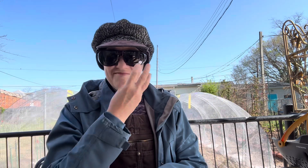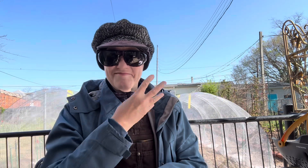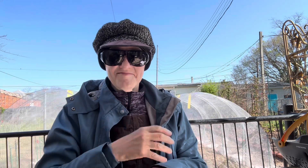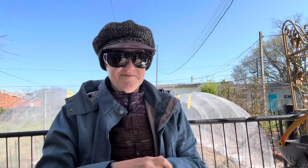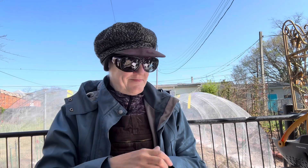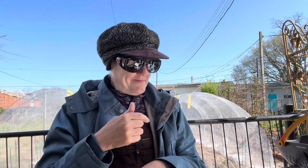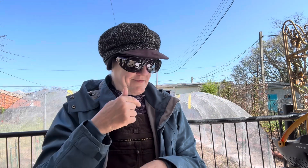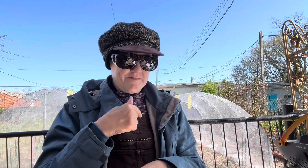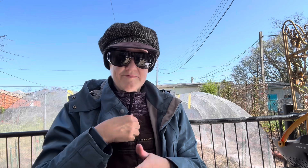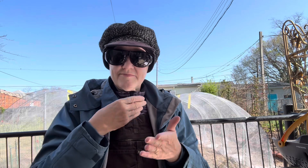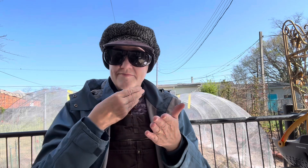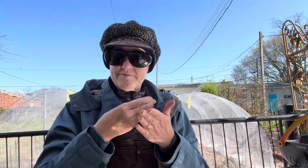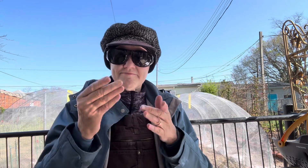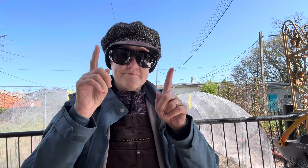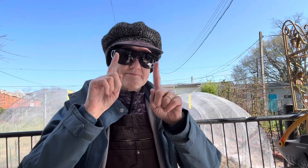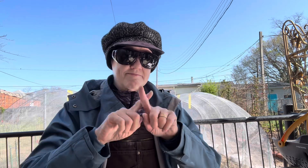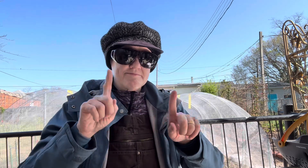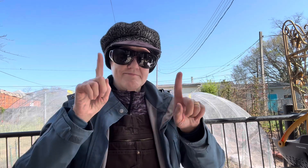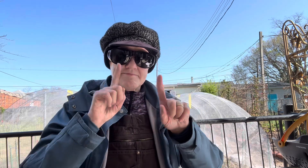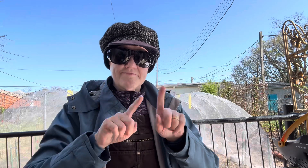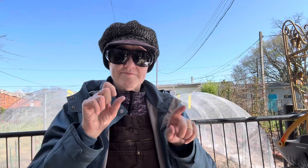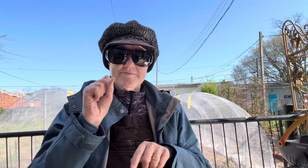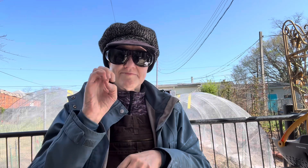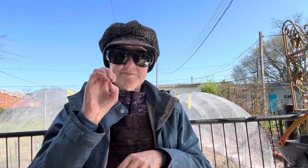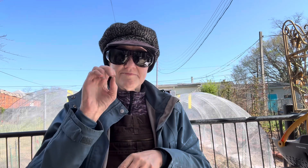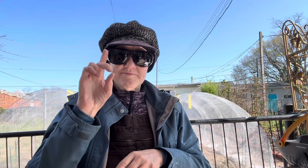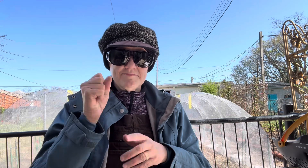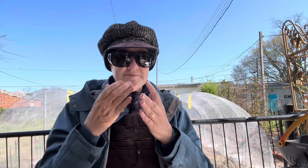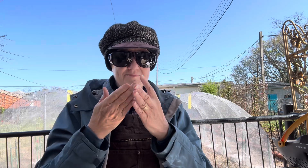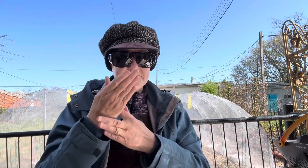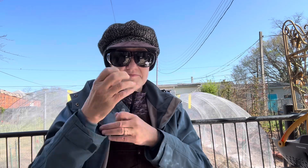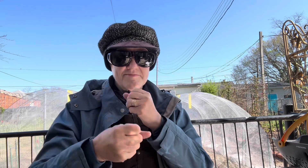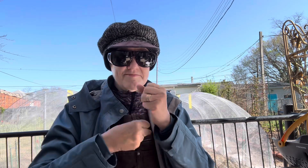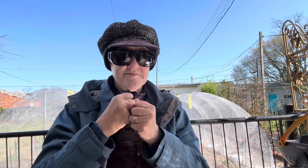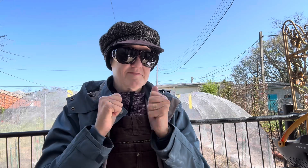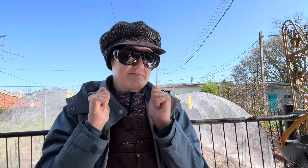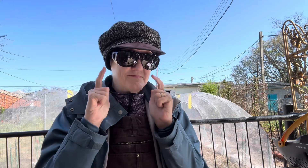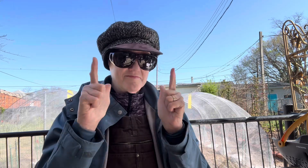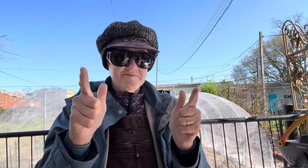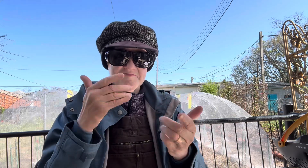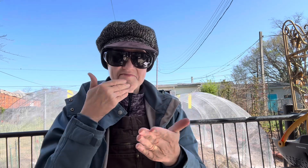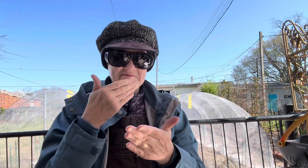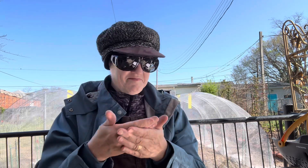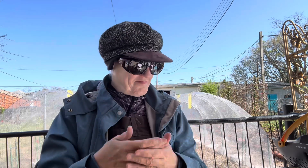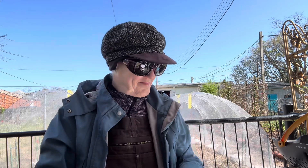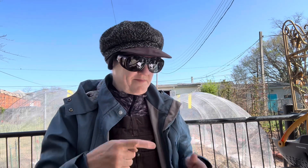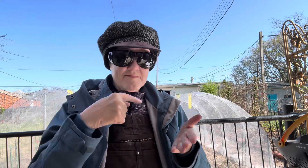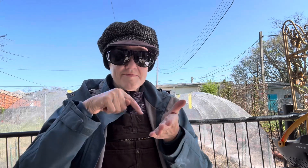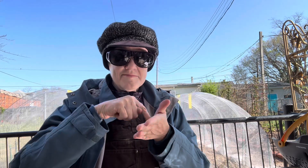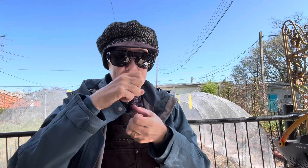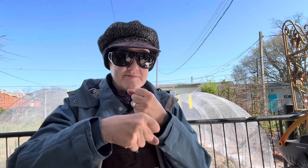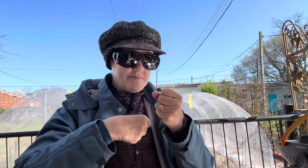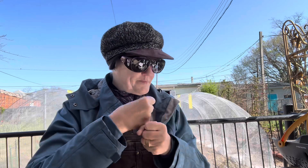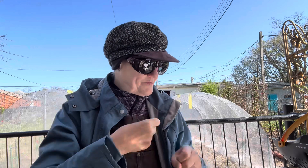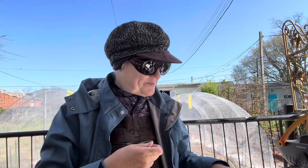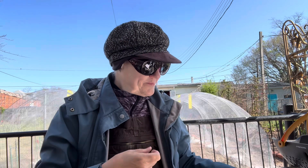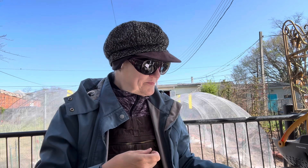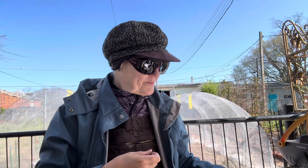of just one. They had crossed with something. I've bought seeds through different companies through the years, and